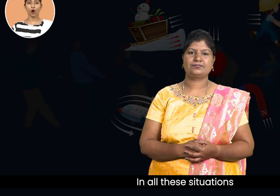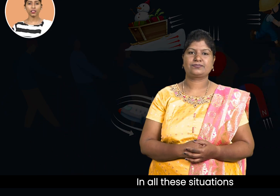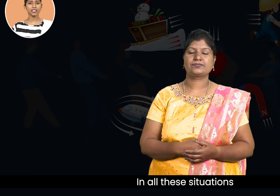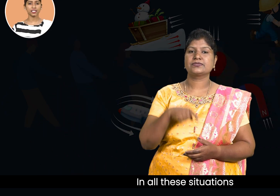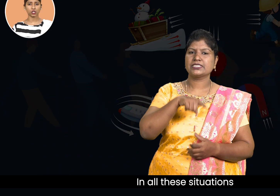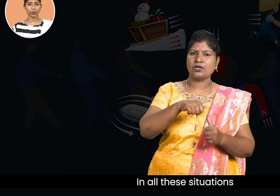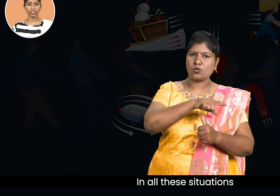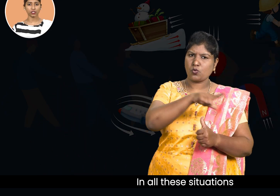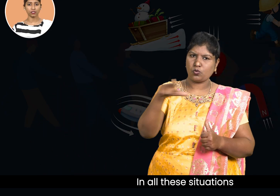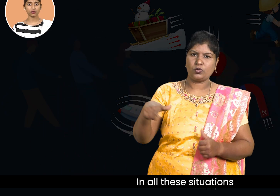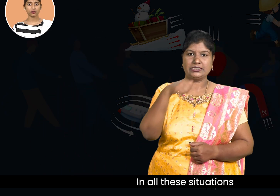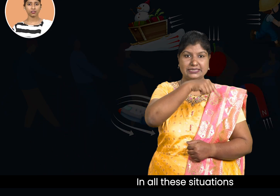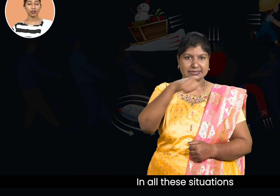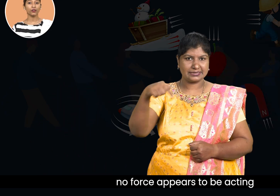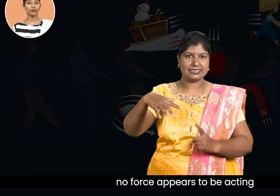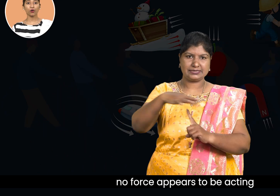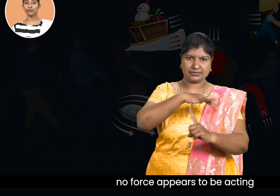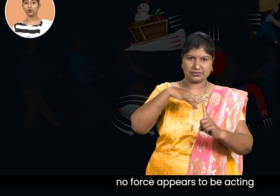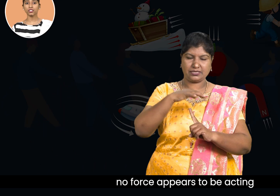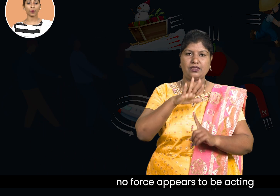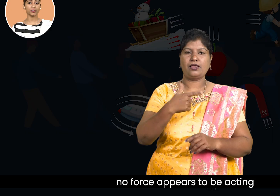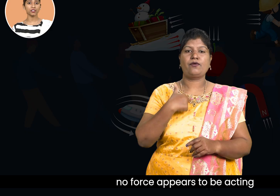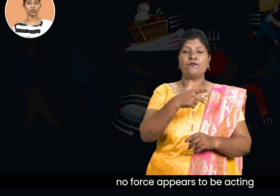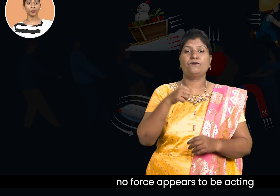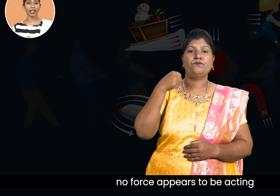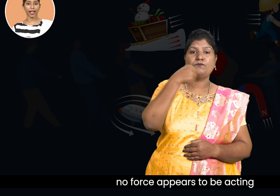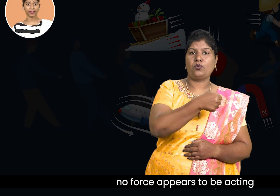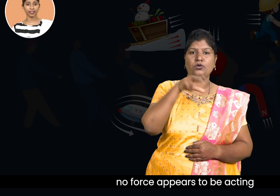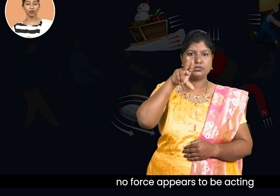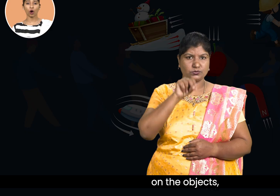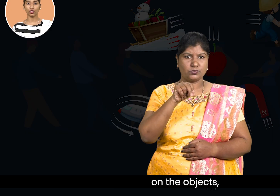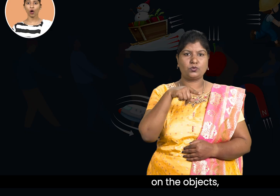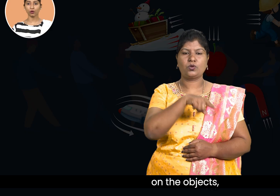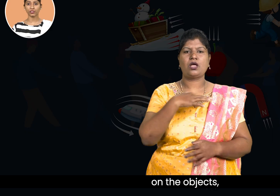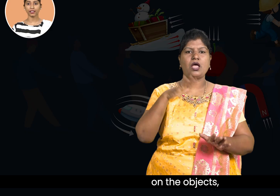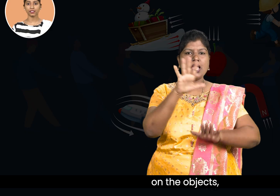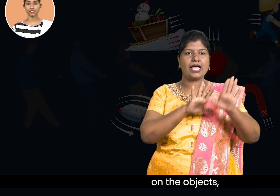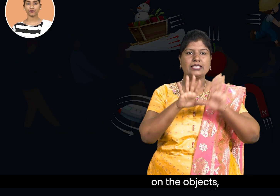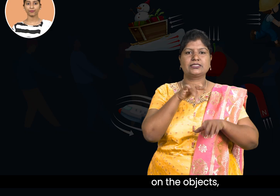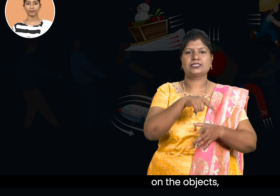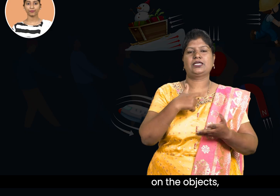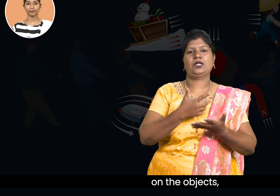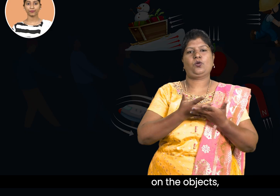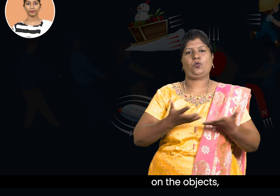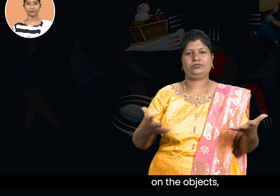In all these situations, no force appears to be acting on the objects.